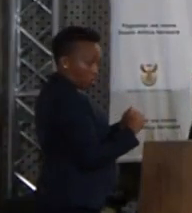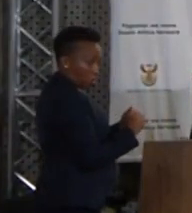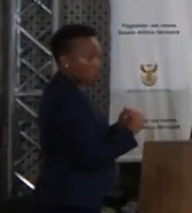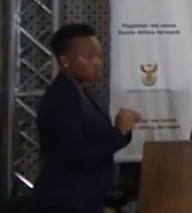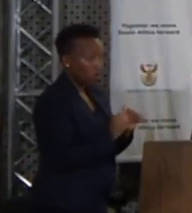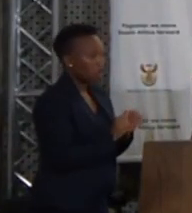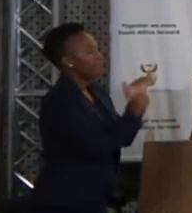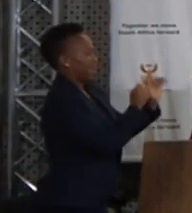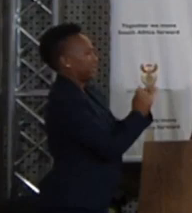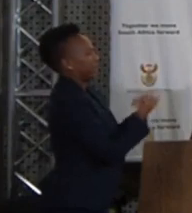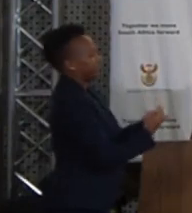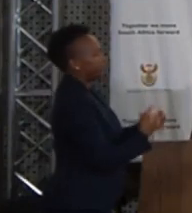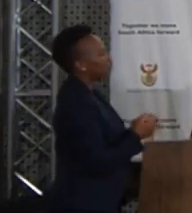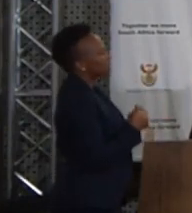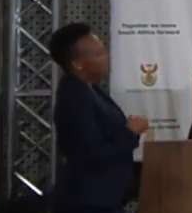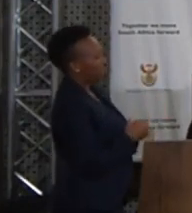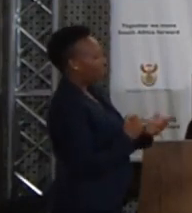Ngathi kuyazameka.